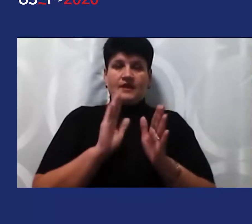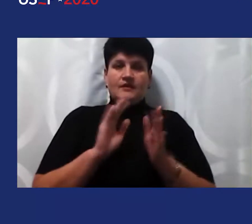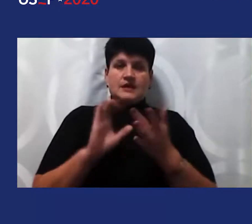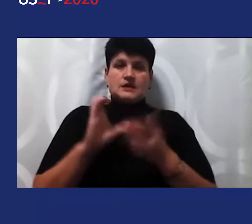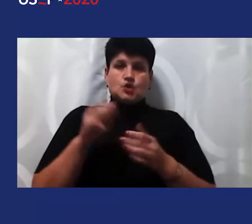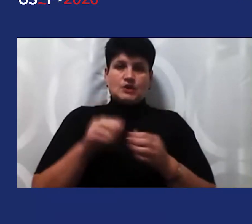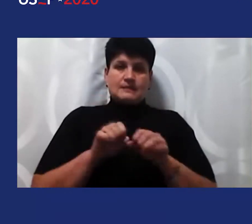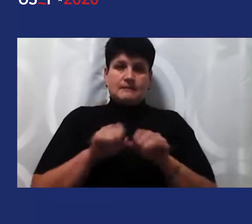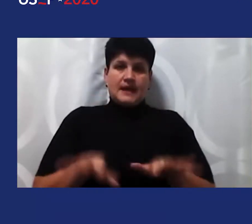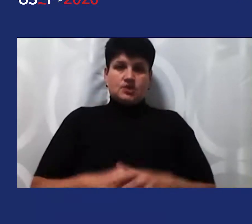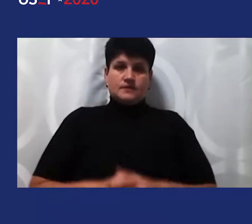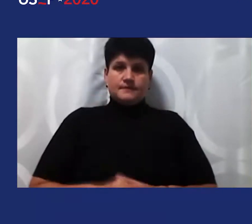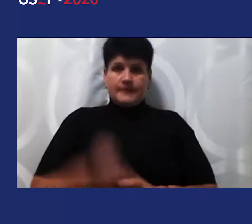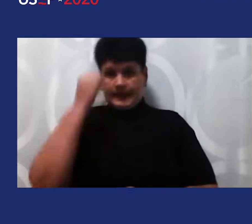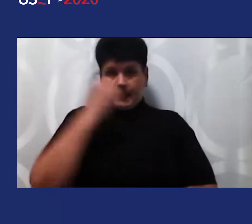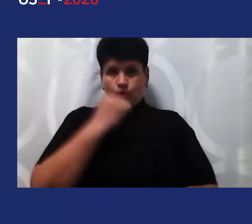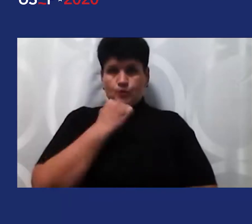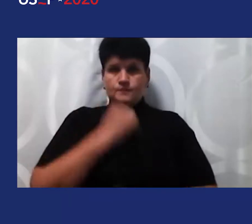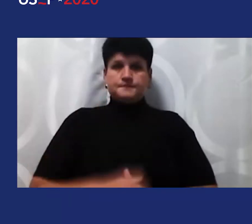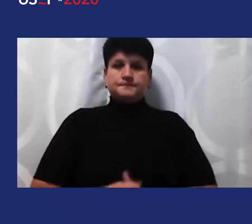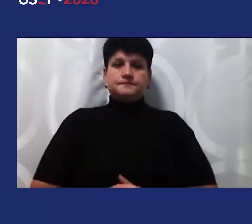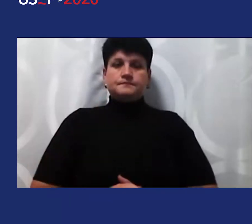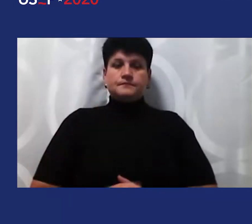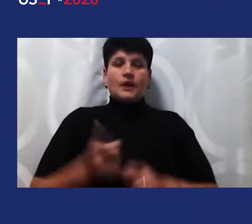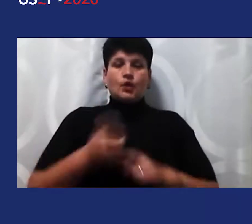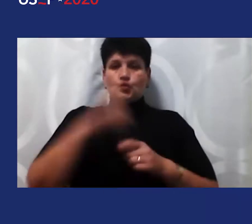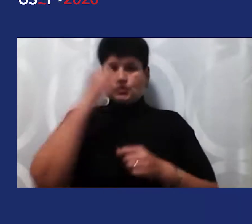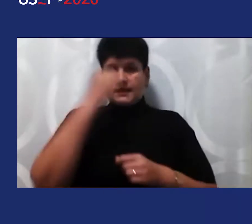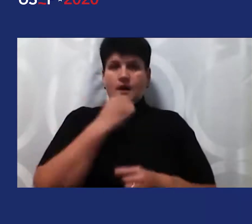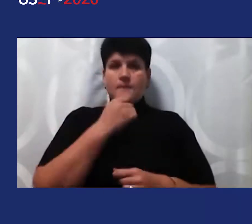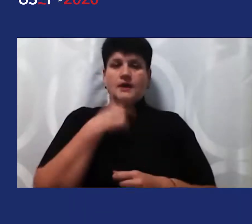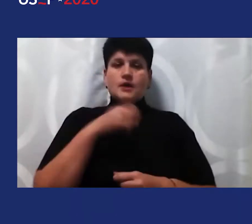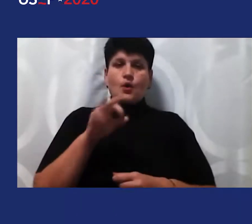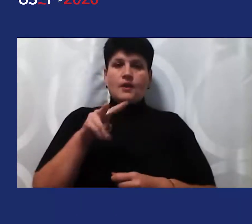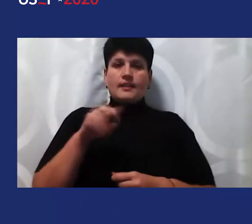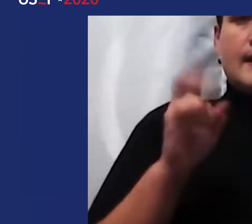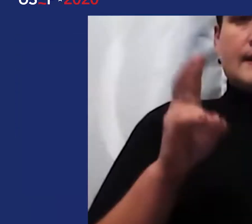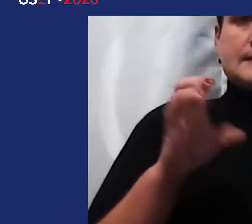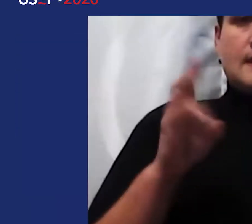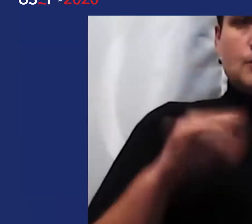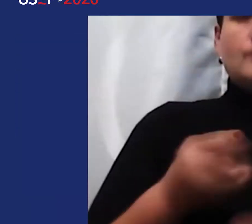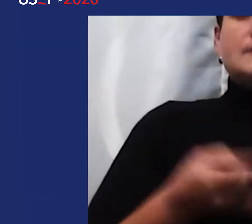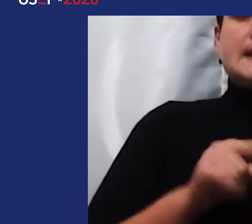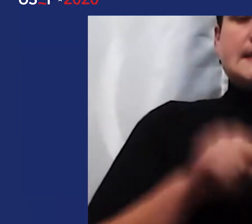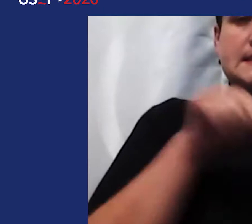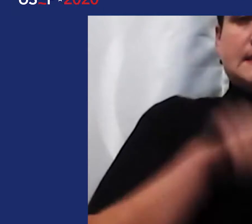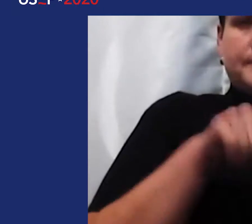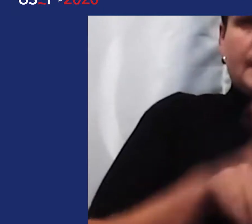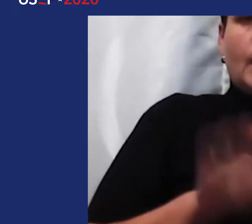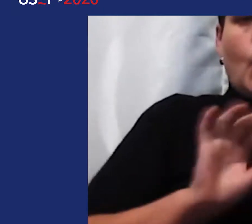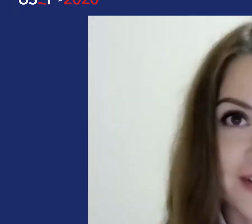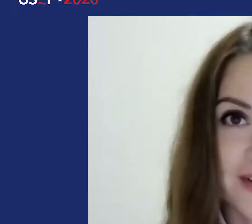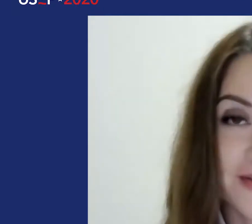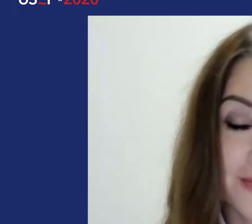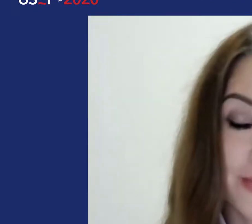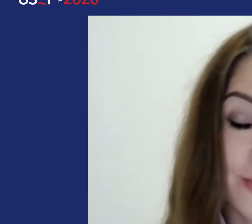Candidates, depending on the size of the population center, they can pay more or less attention to the